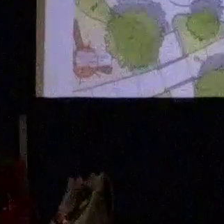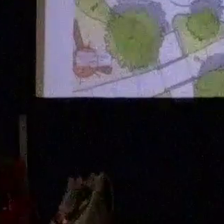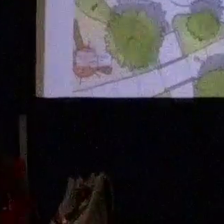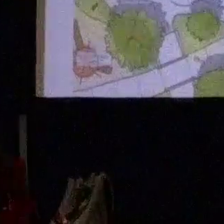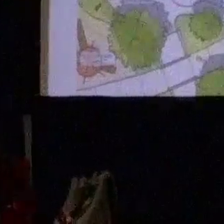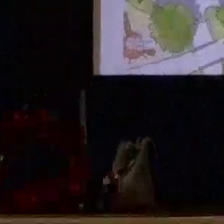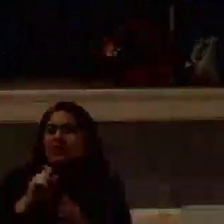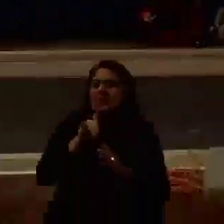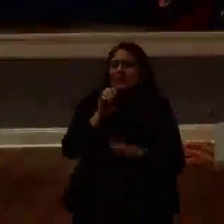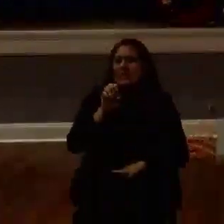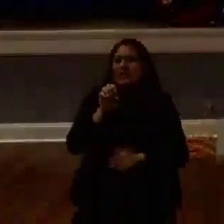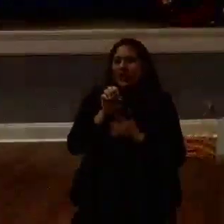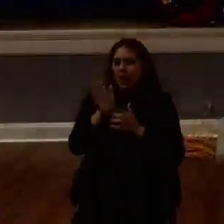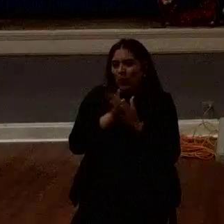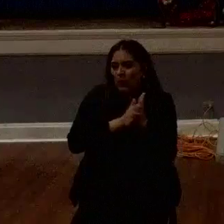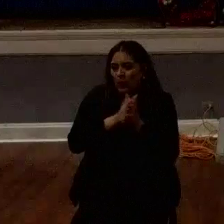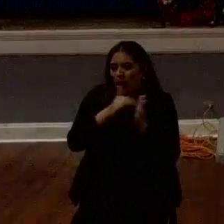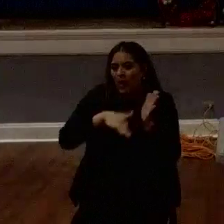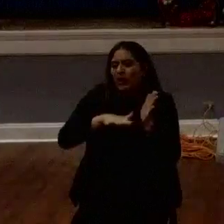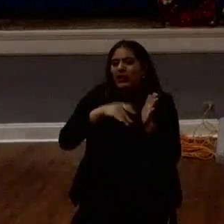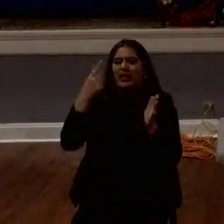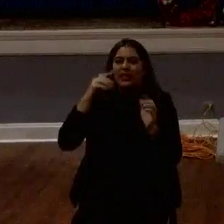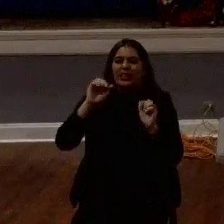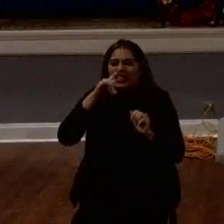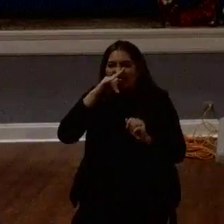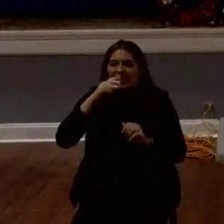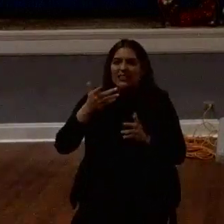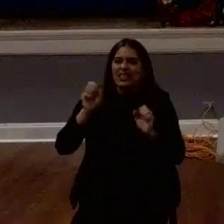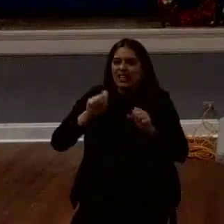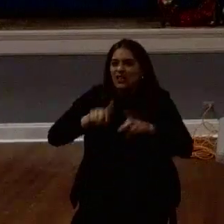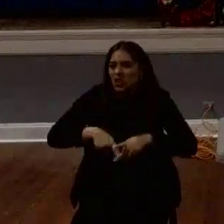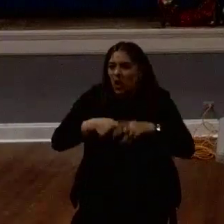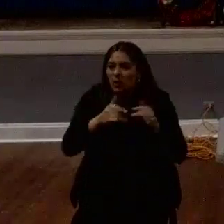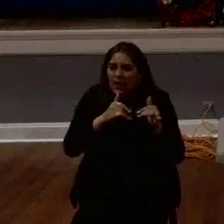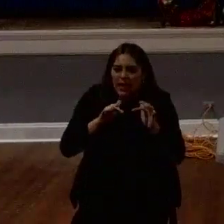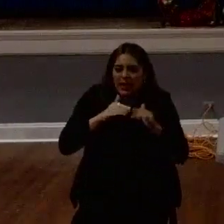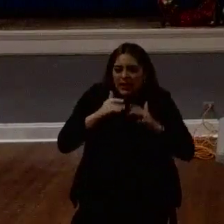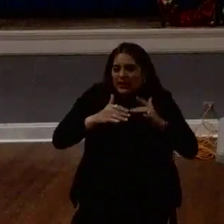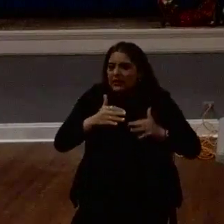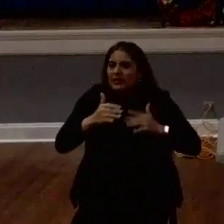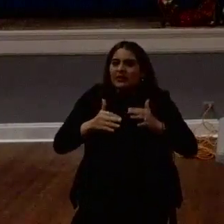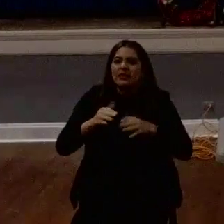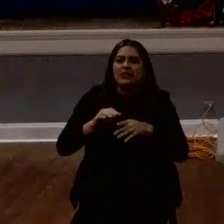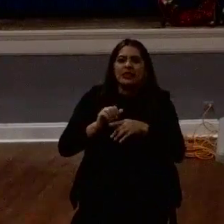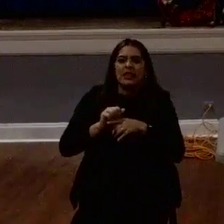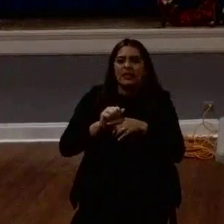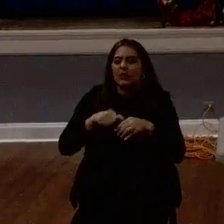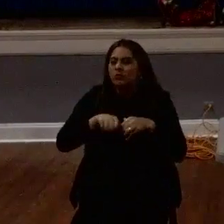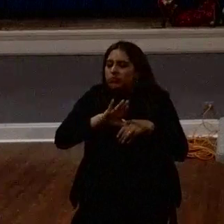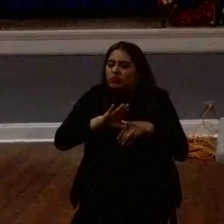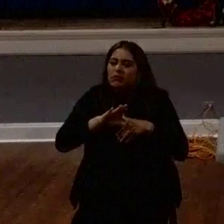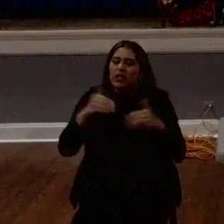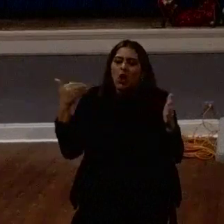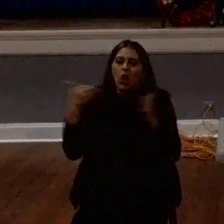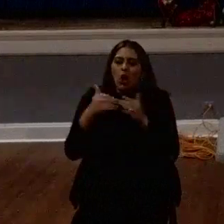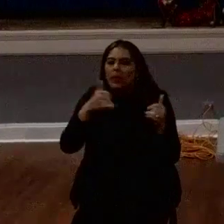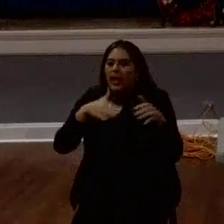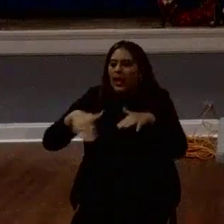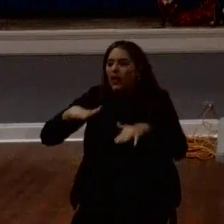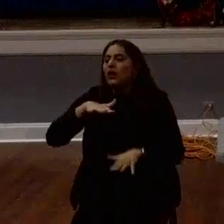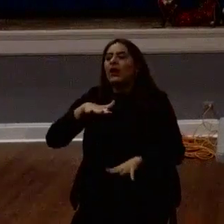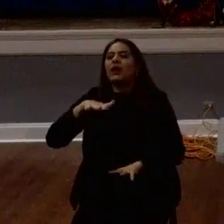and we think great to get people to get kids started. It's near the playground, so kids of their